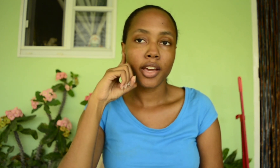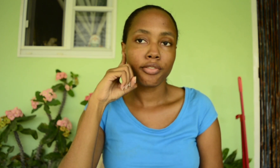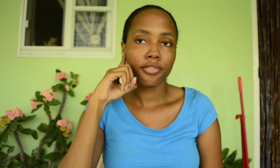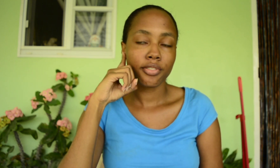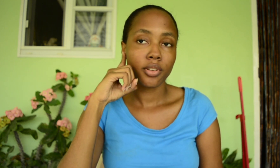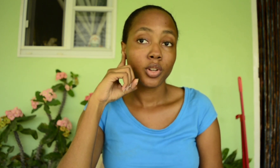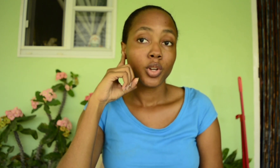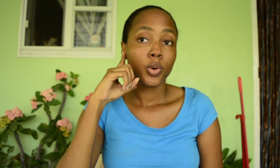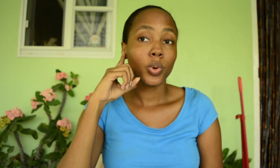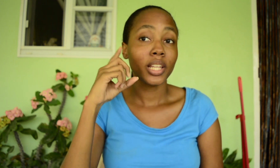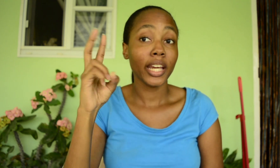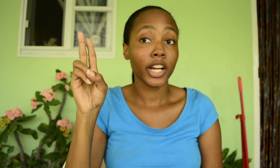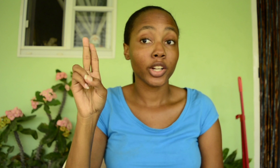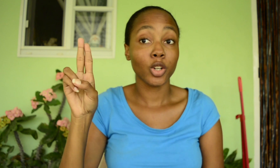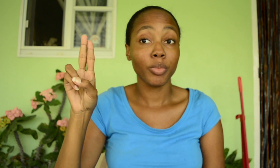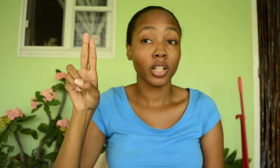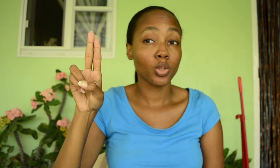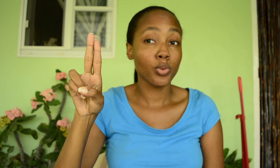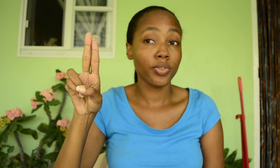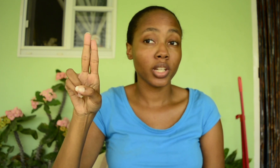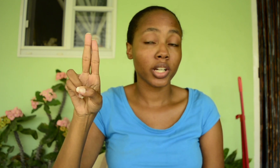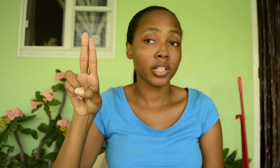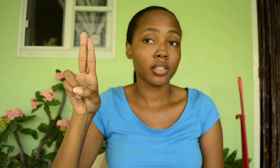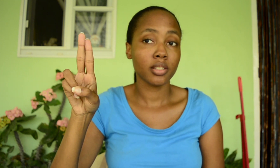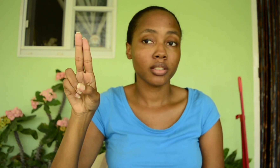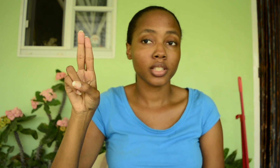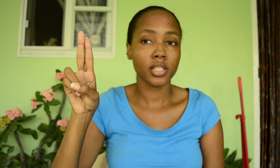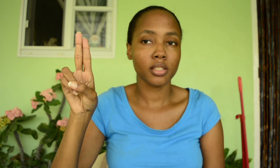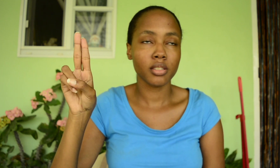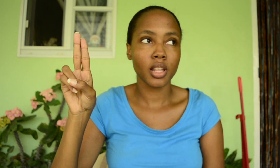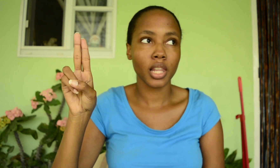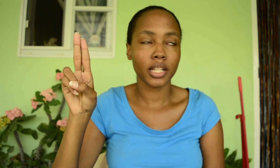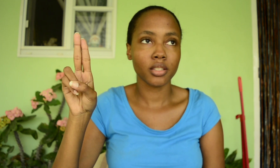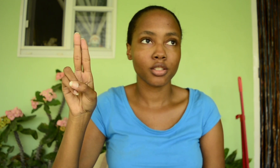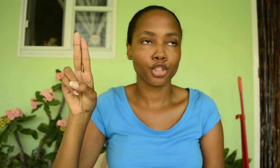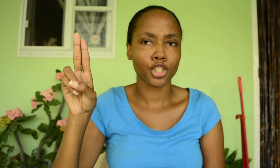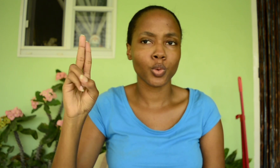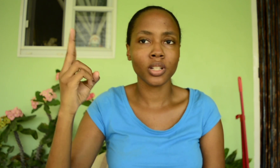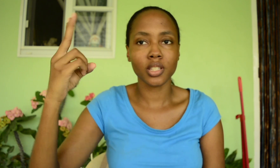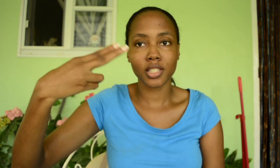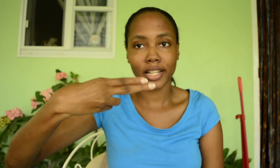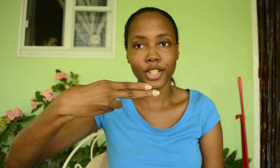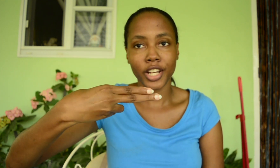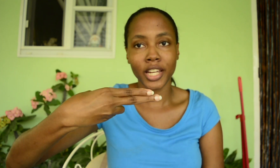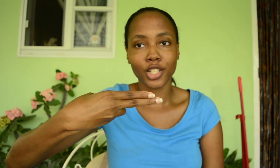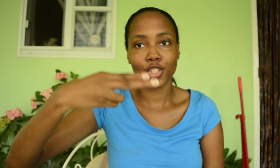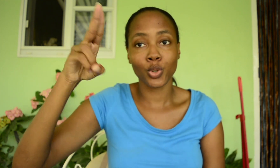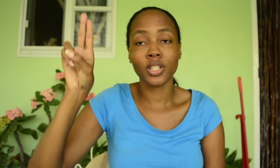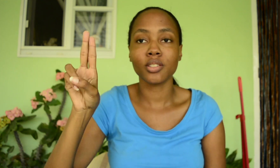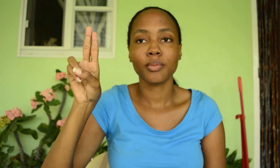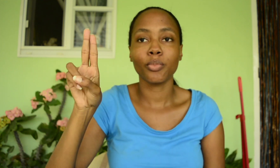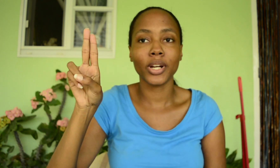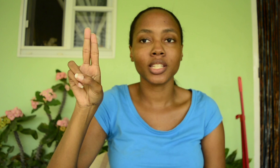deaf will hear. Now make 2 fingers. This is the letter, well, this is the letter H, so it's pointing